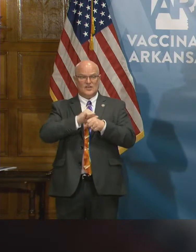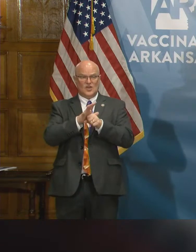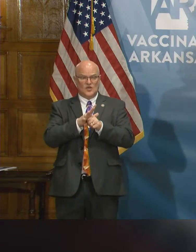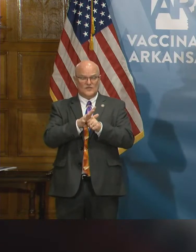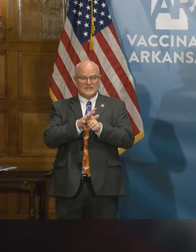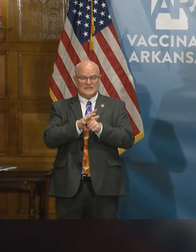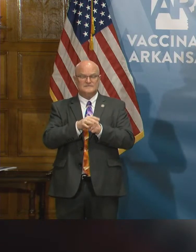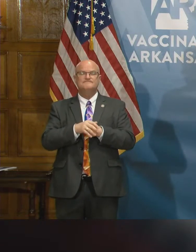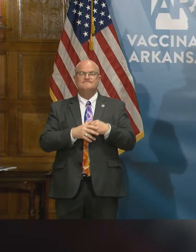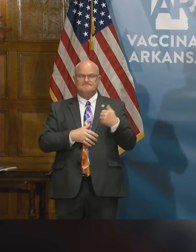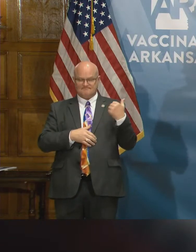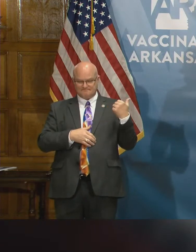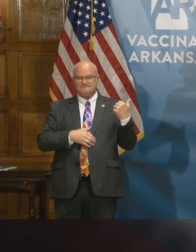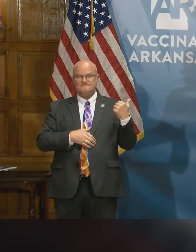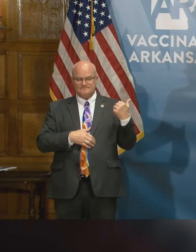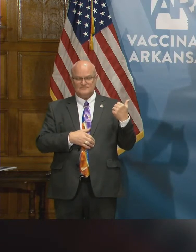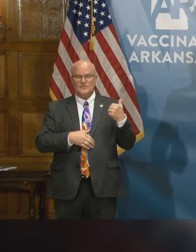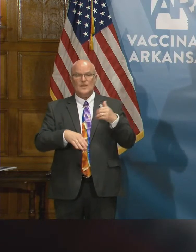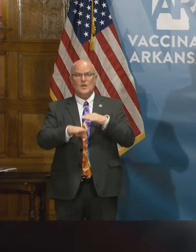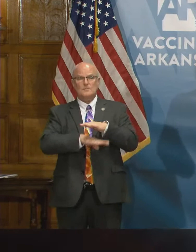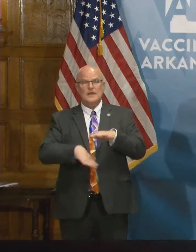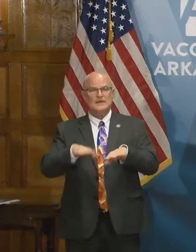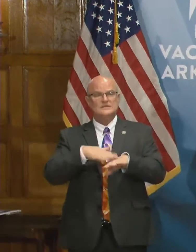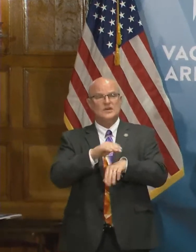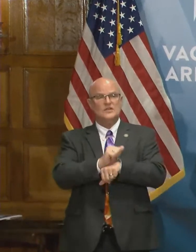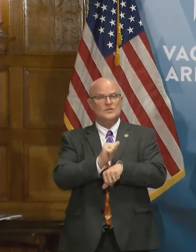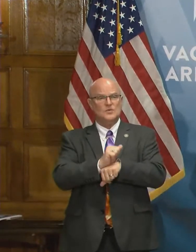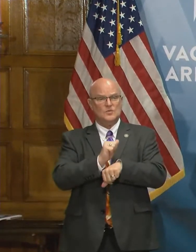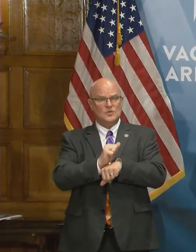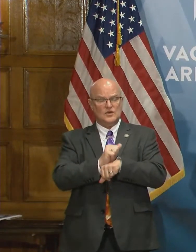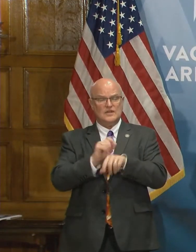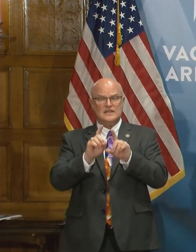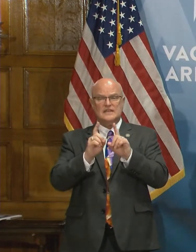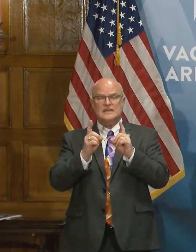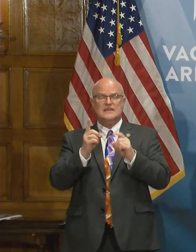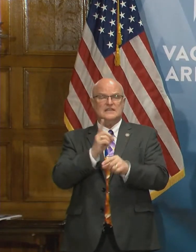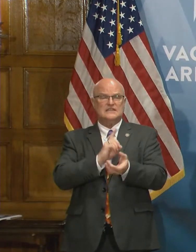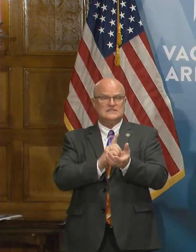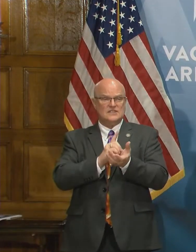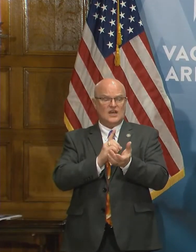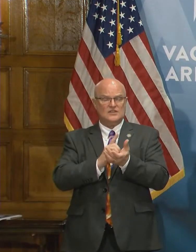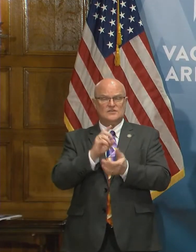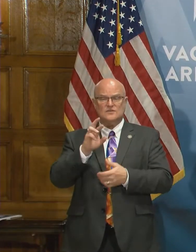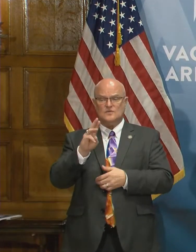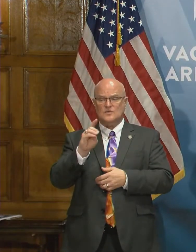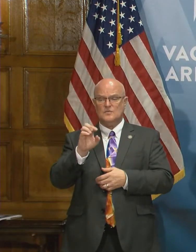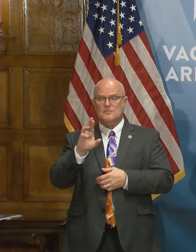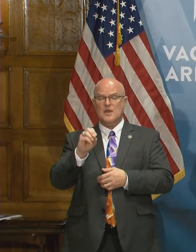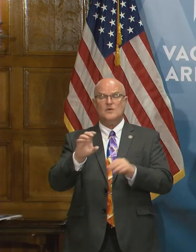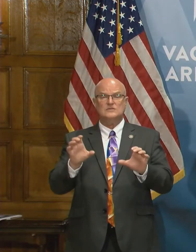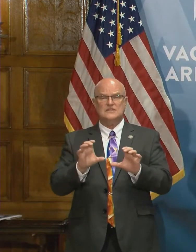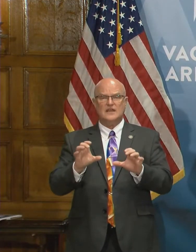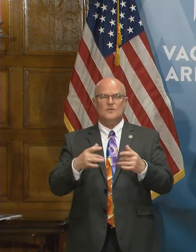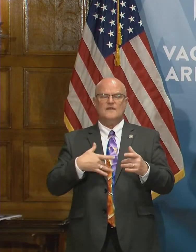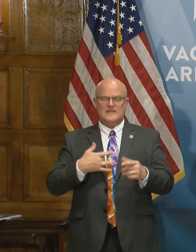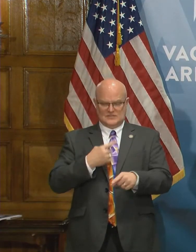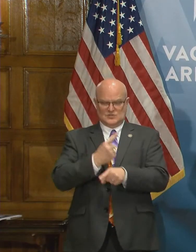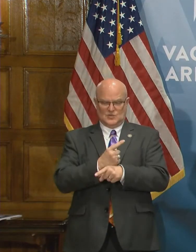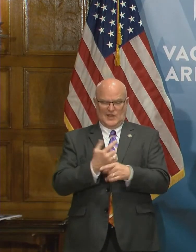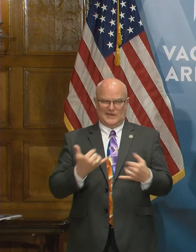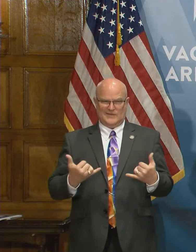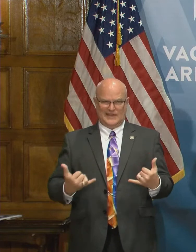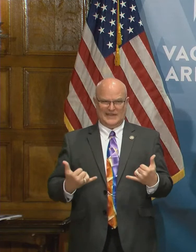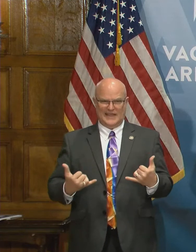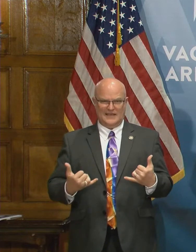someone? Yeah, I think based on the work that Dr. Romero and his team have done, we feel confident that this is the right move at this time. We don't think